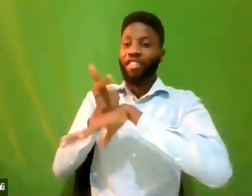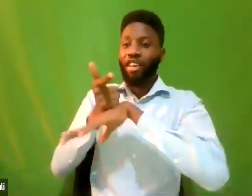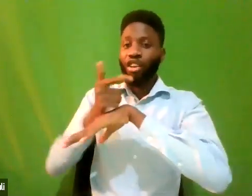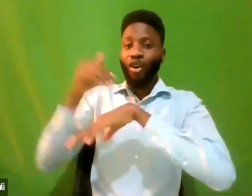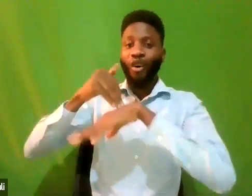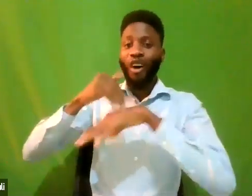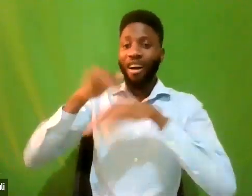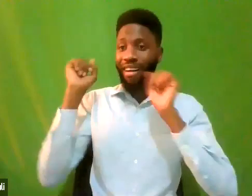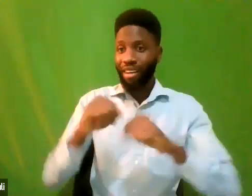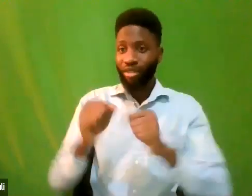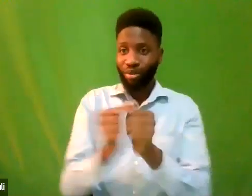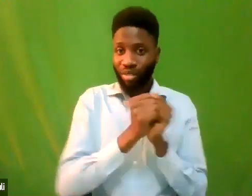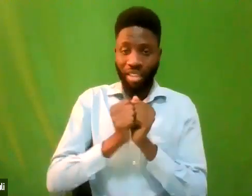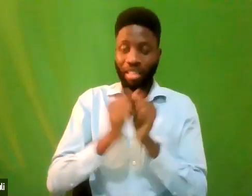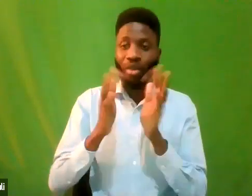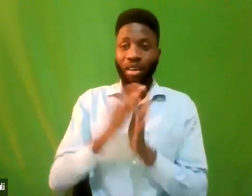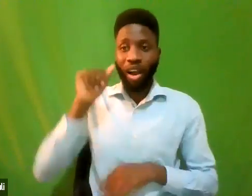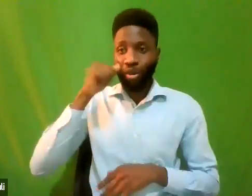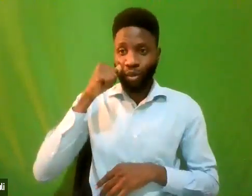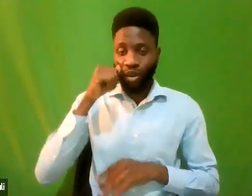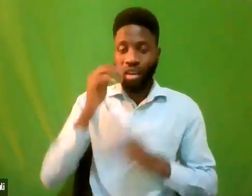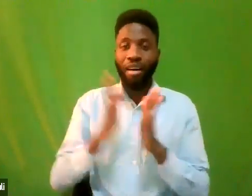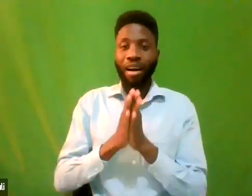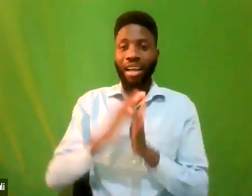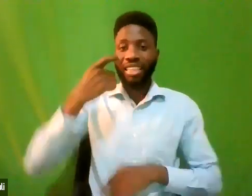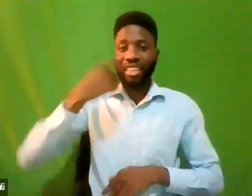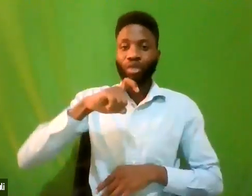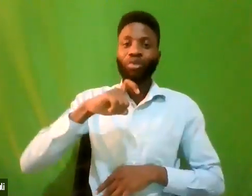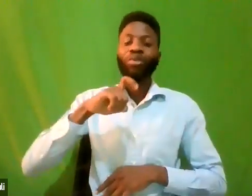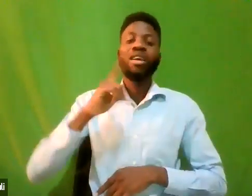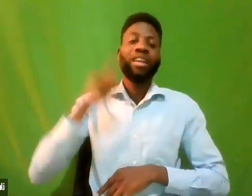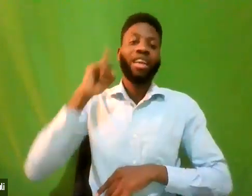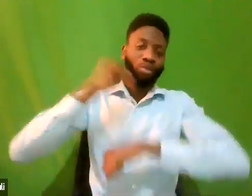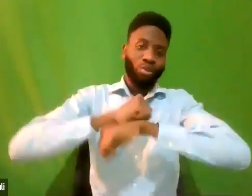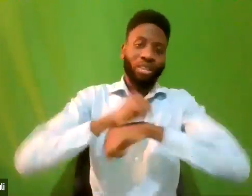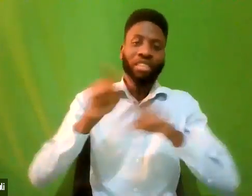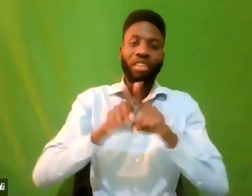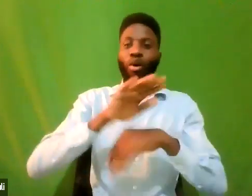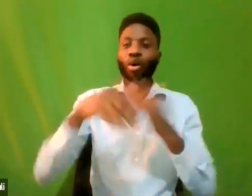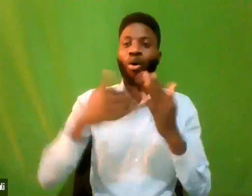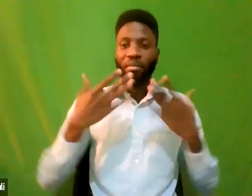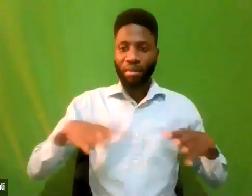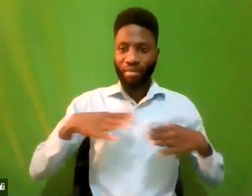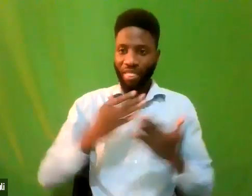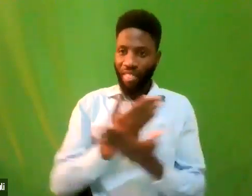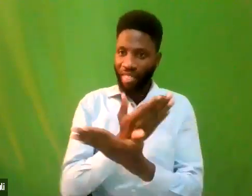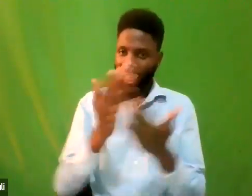solidarity with Ashura and Kitui School for the Deaf and everyone else who is very passionate about